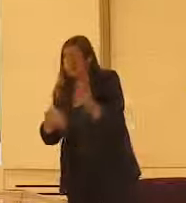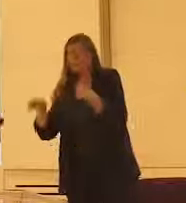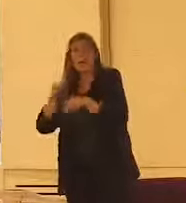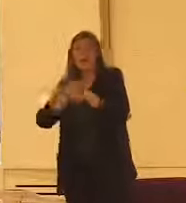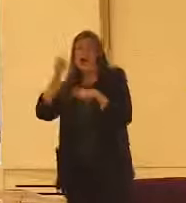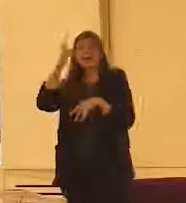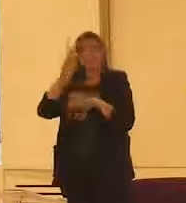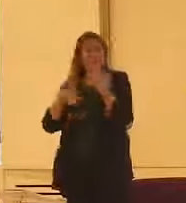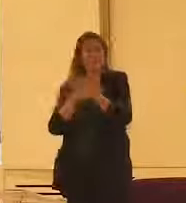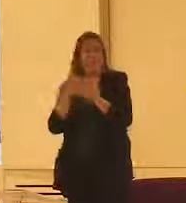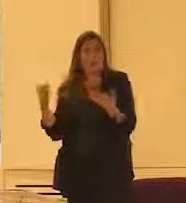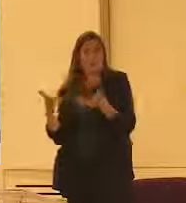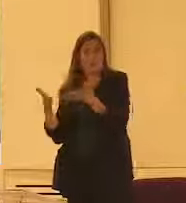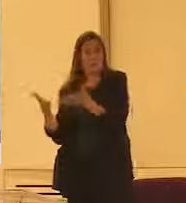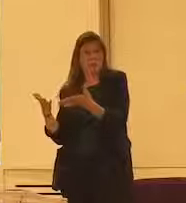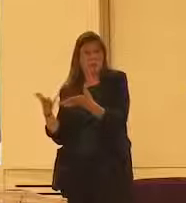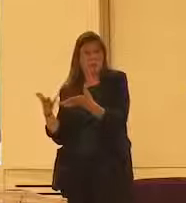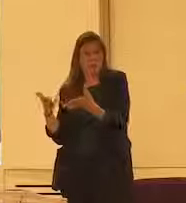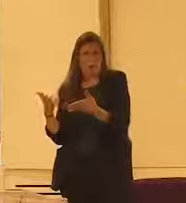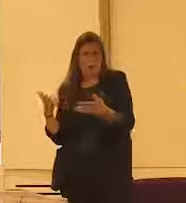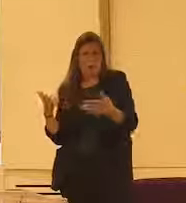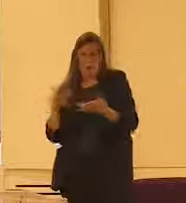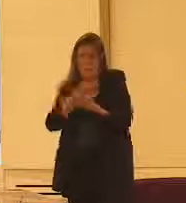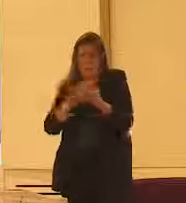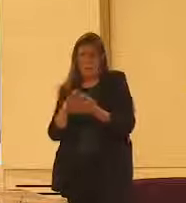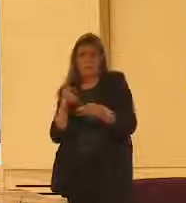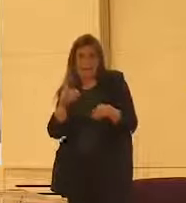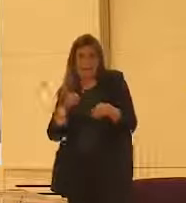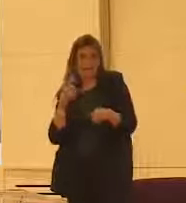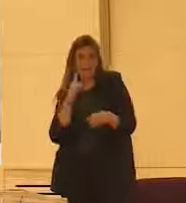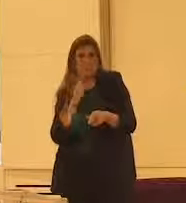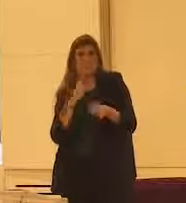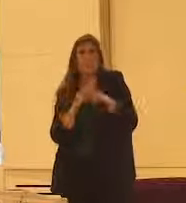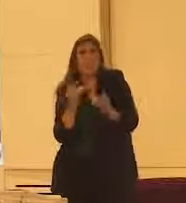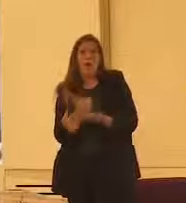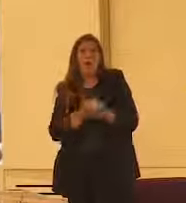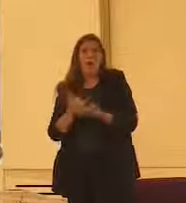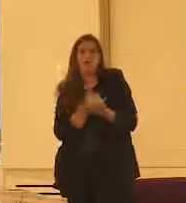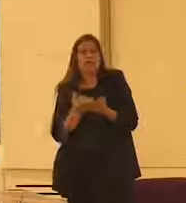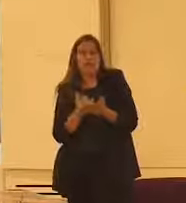have specialists like me. But you need to get the patients to me, which is a problem.